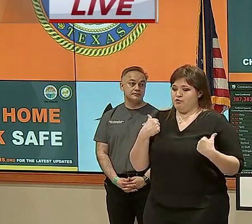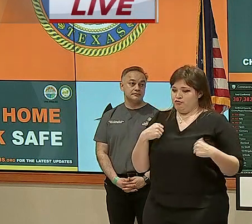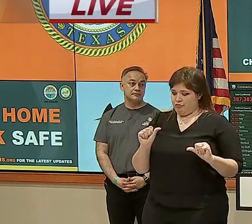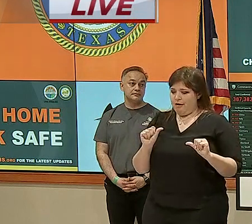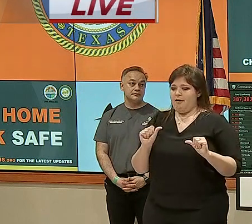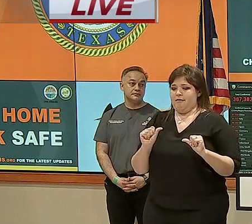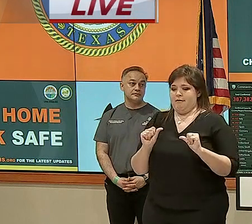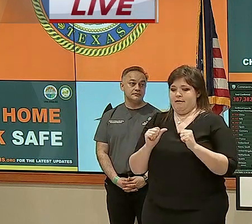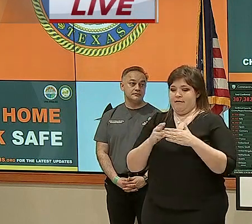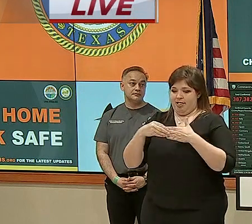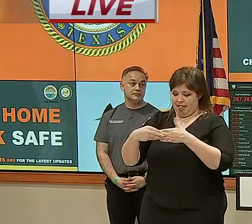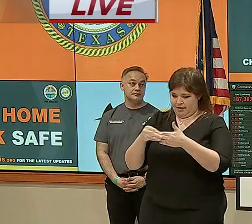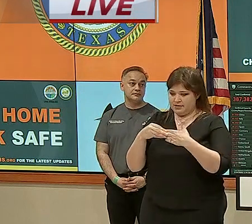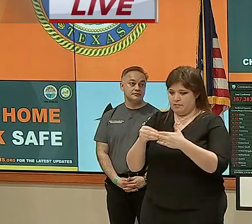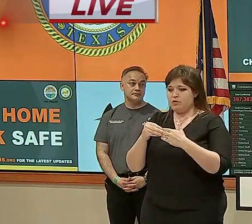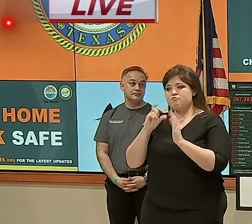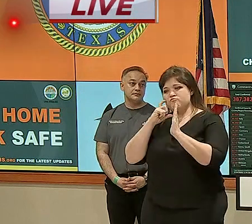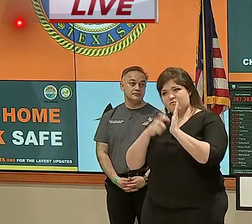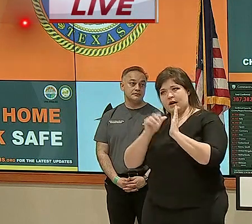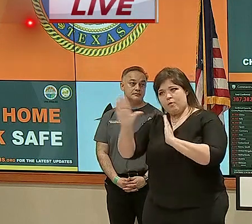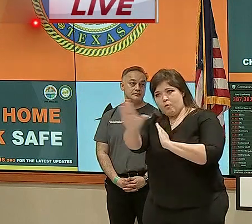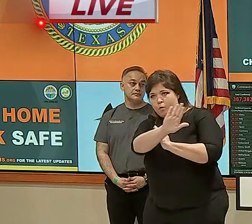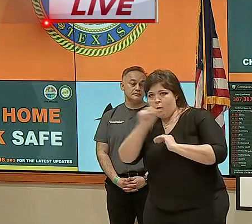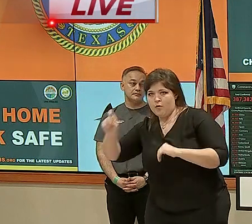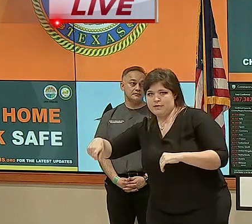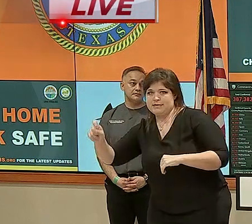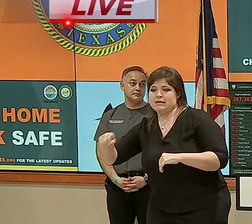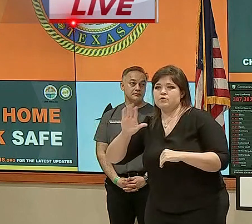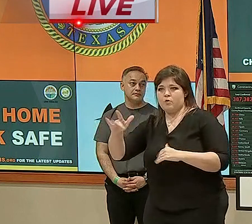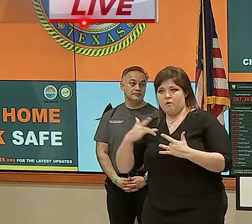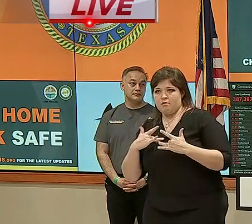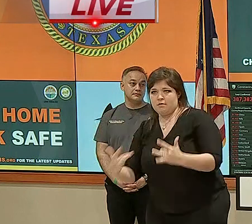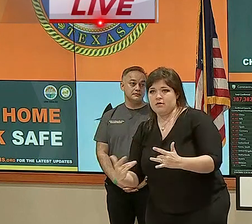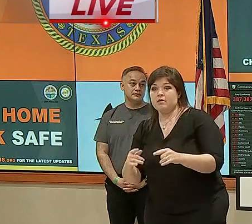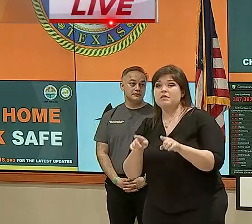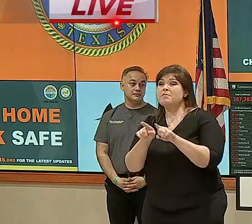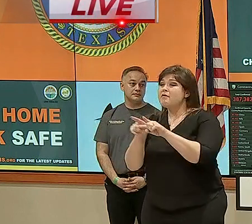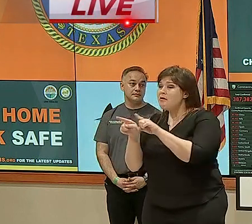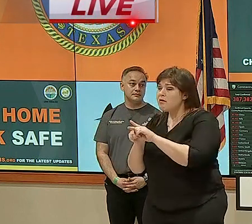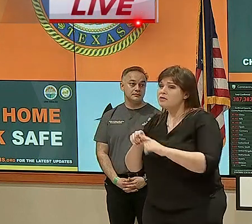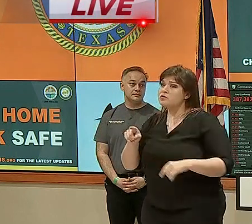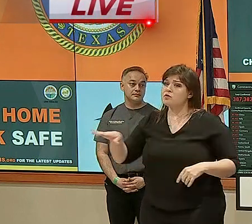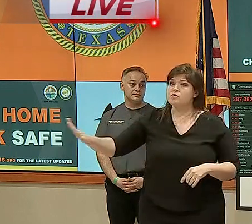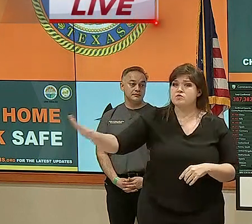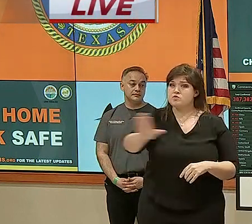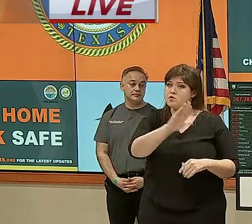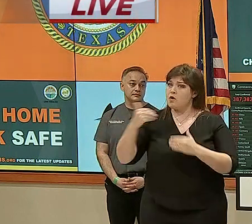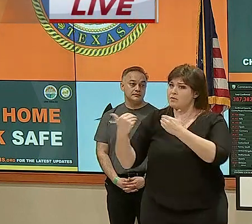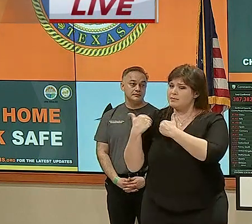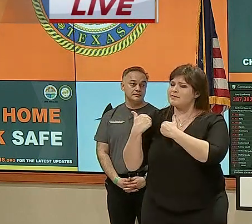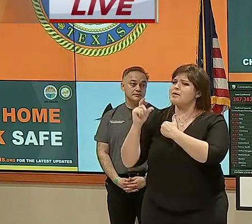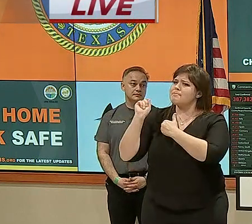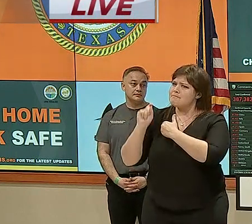human dynamics, but you still must exercise individual responsibility. Over the last several